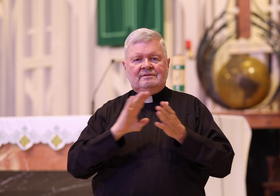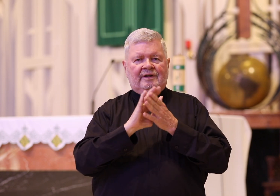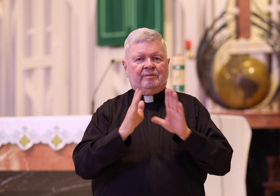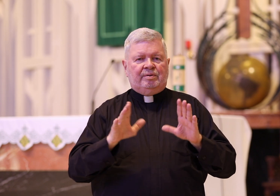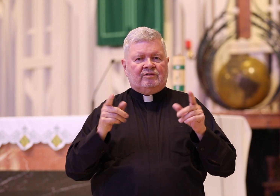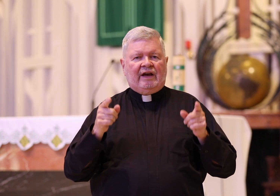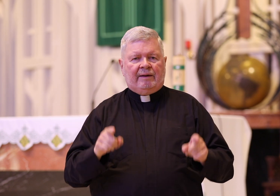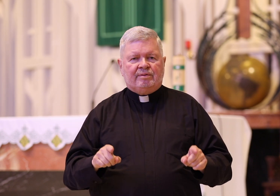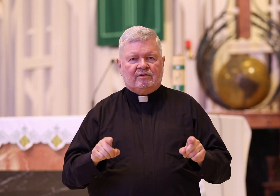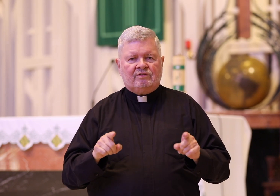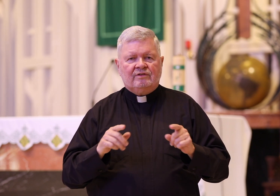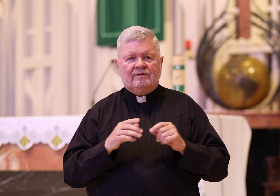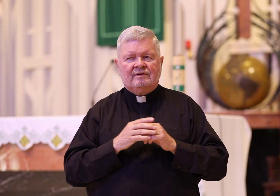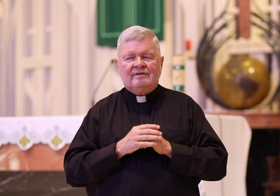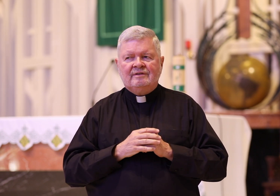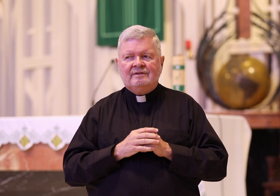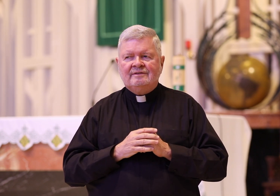And peace happens.